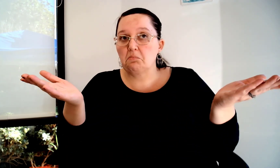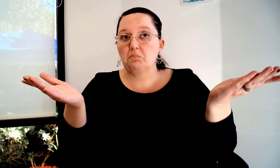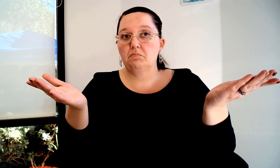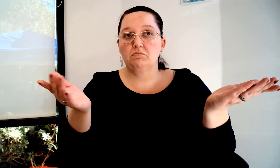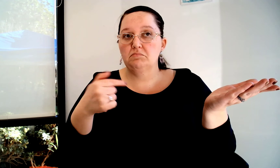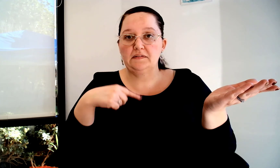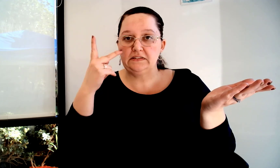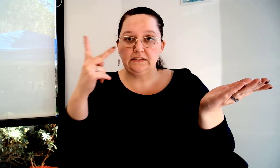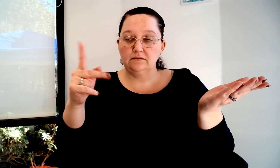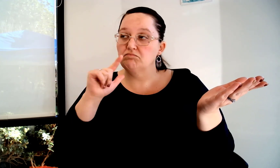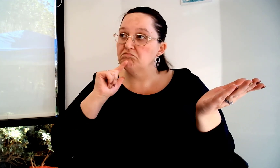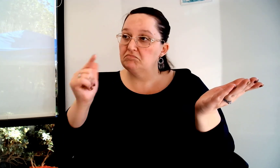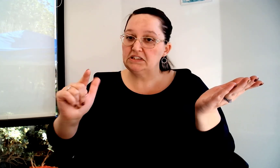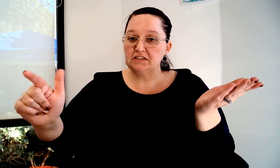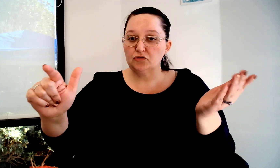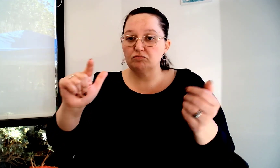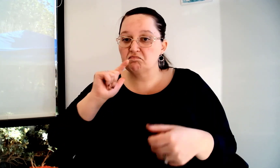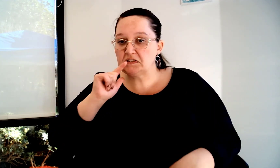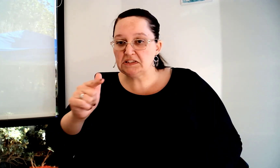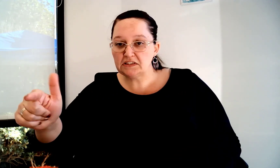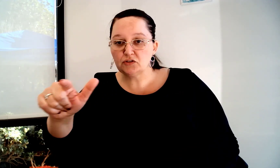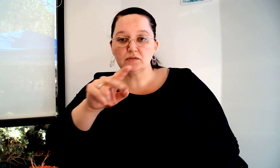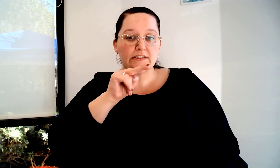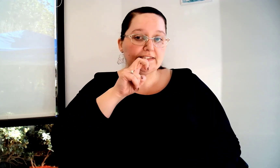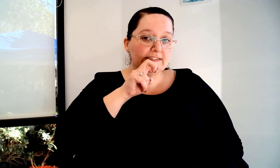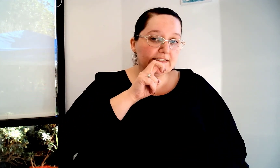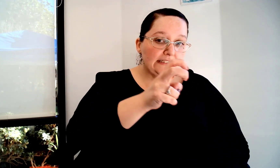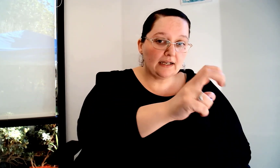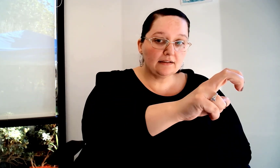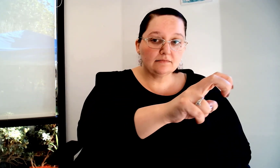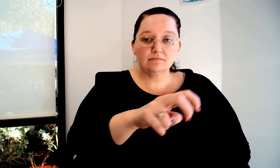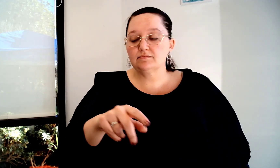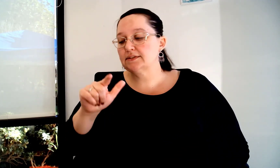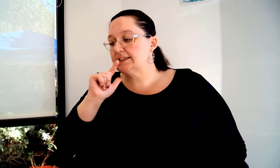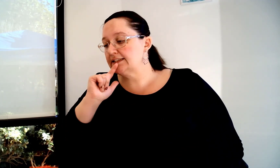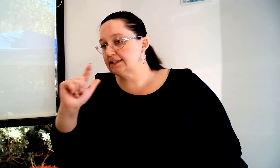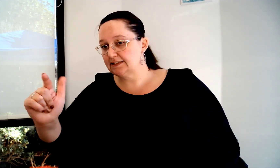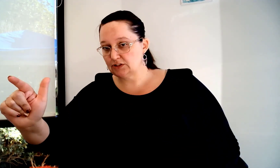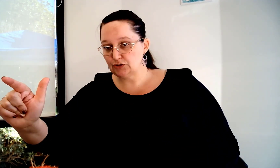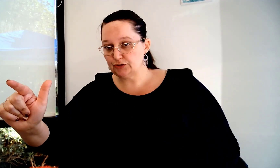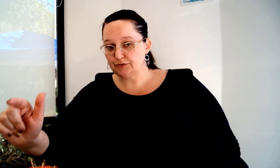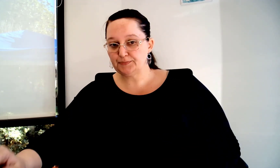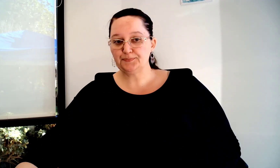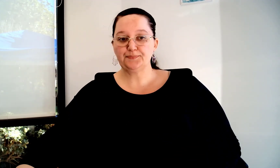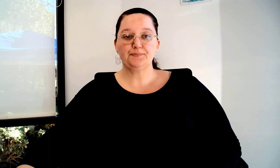it, but really I've seen lizard signed like this many times. Snake and lizard.